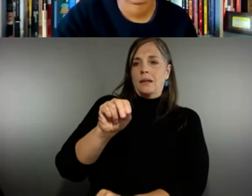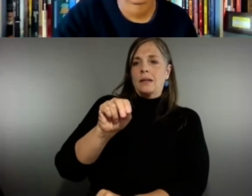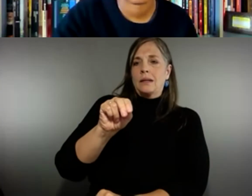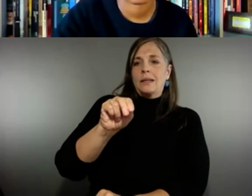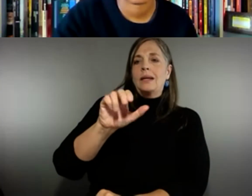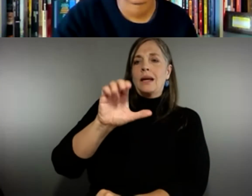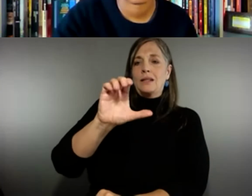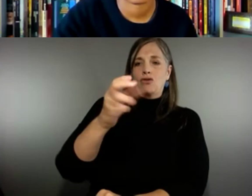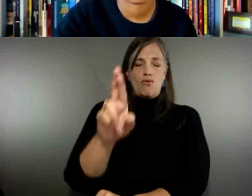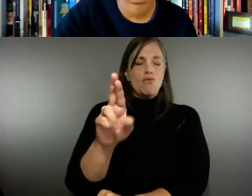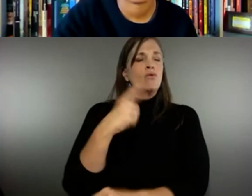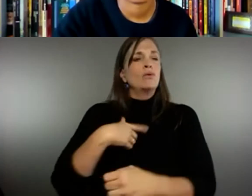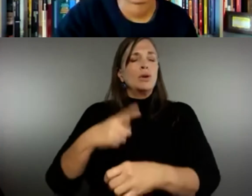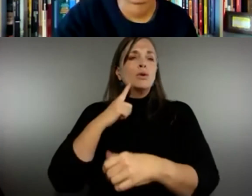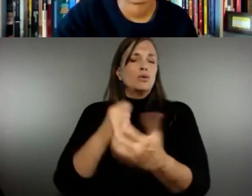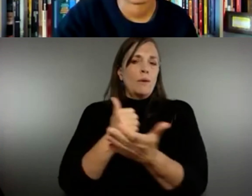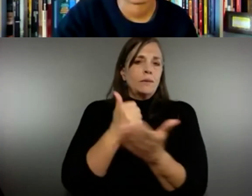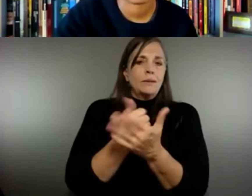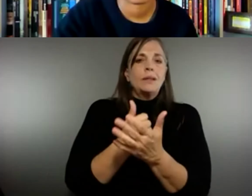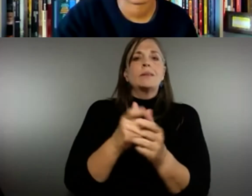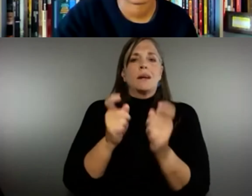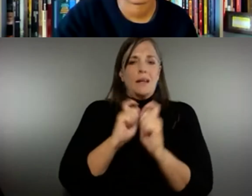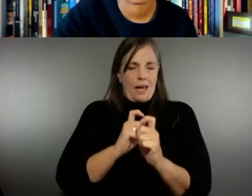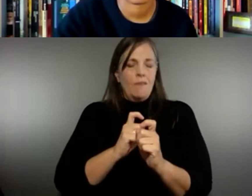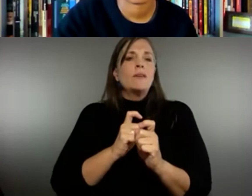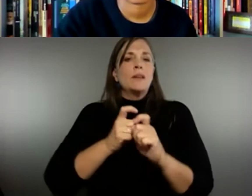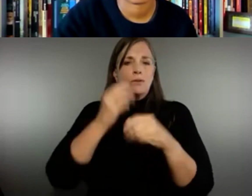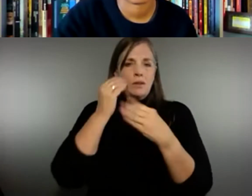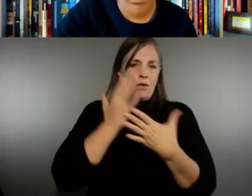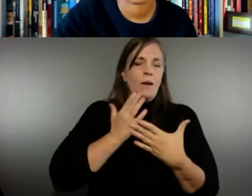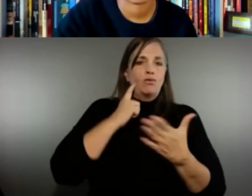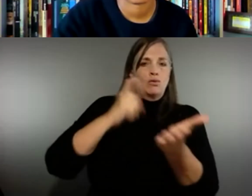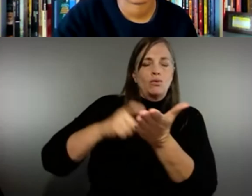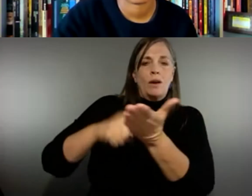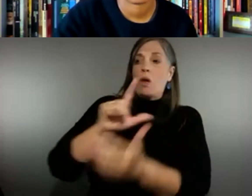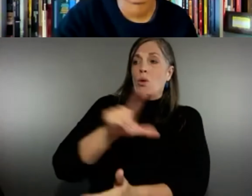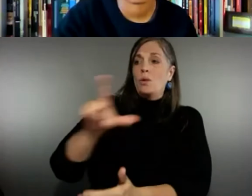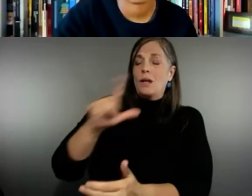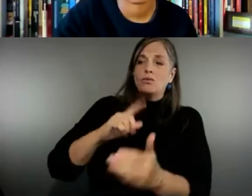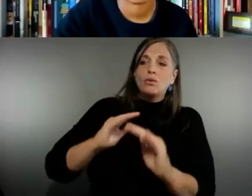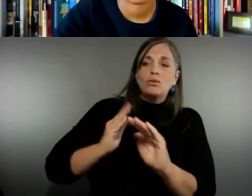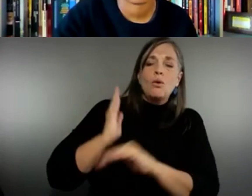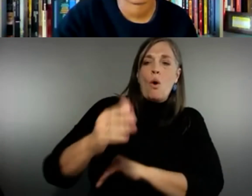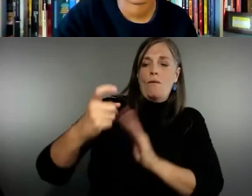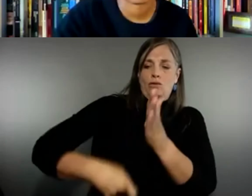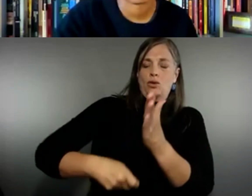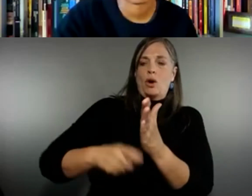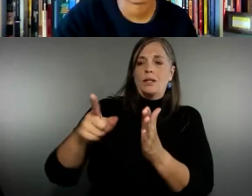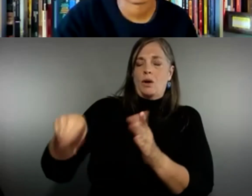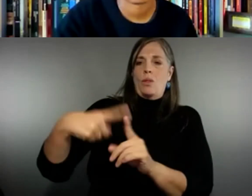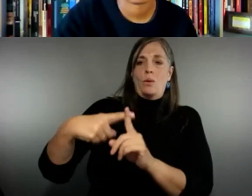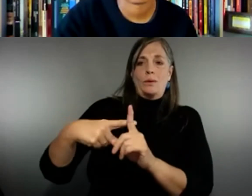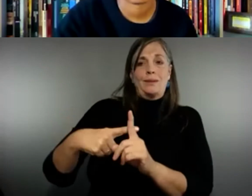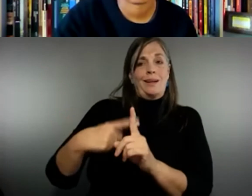us information on identifying those landlords that are overcharging tenants and there's a reluctancy to do